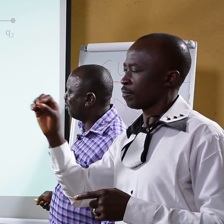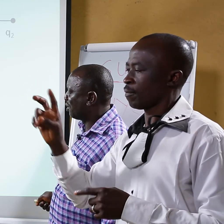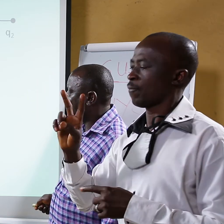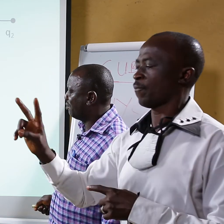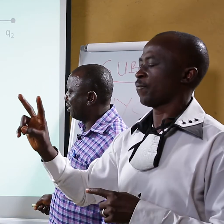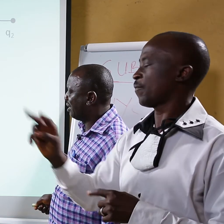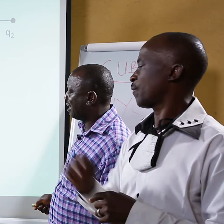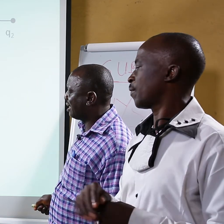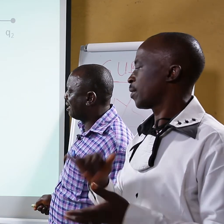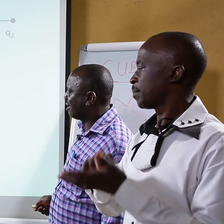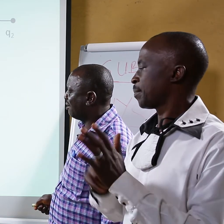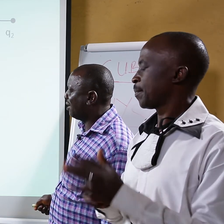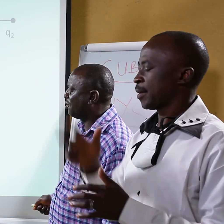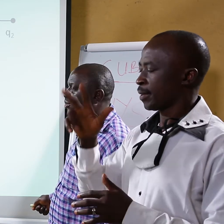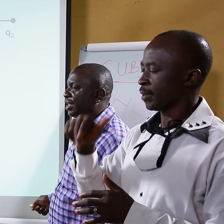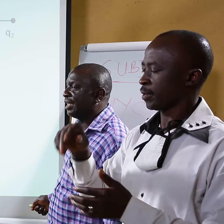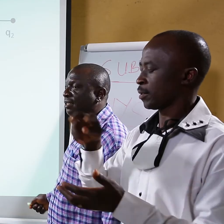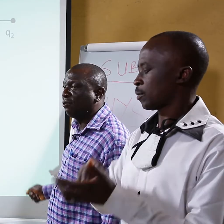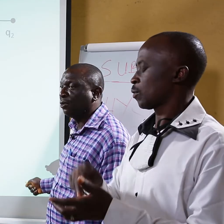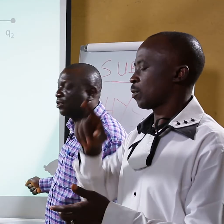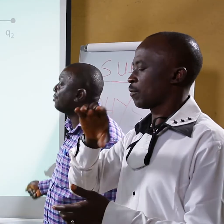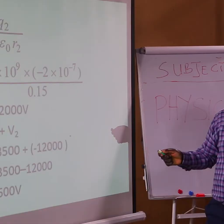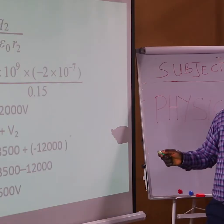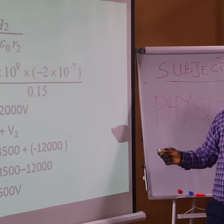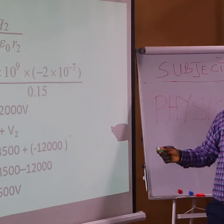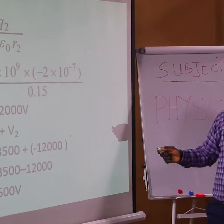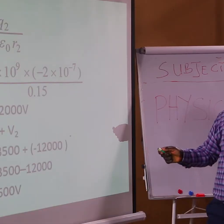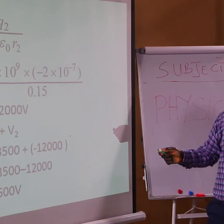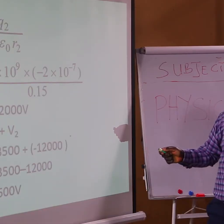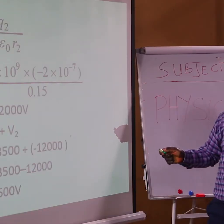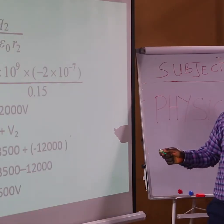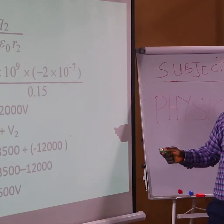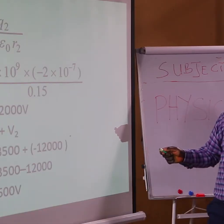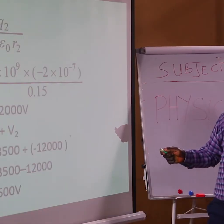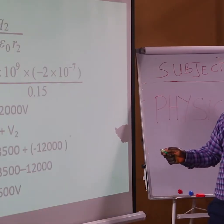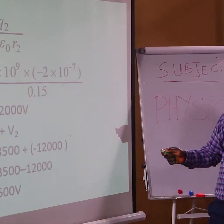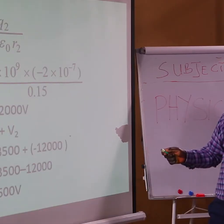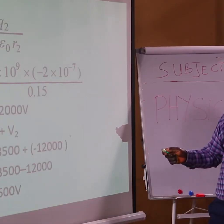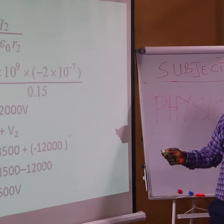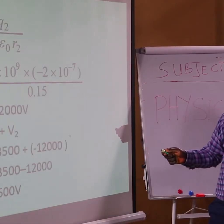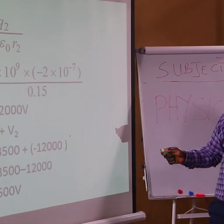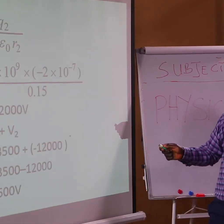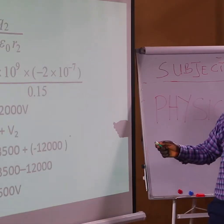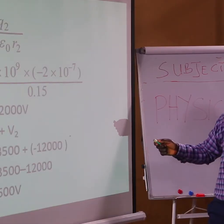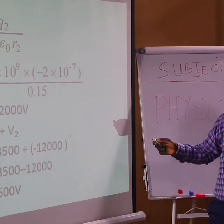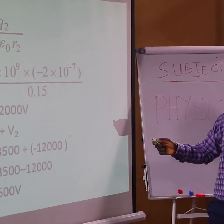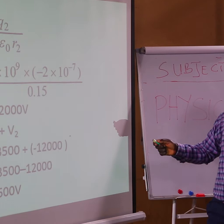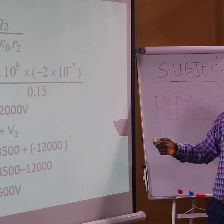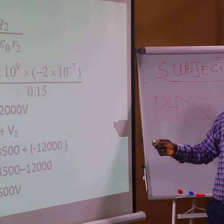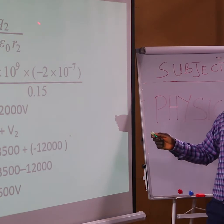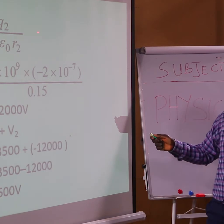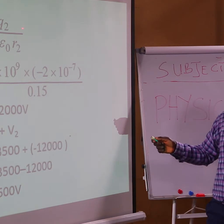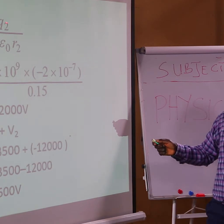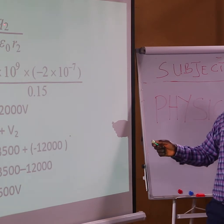13500 volts. That means 13,500 volts. So V2, that is second potential due